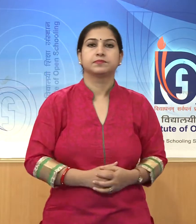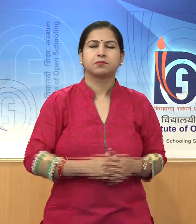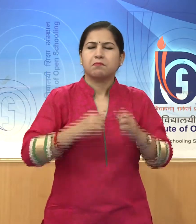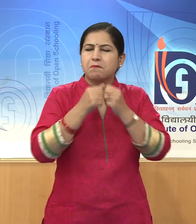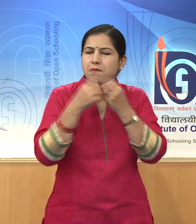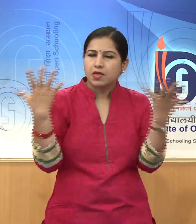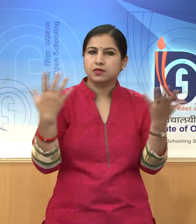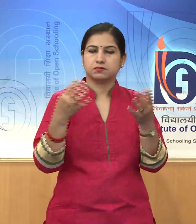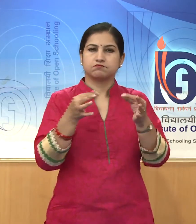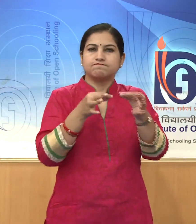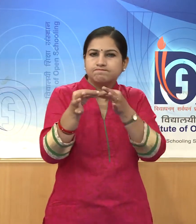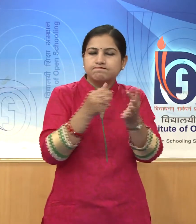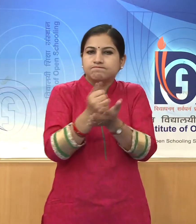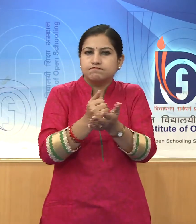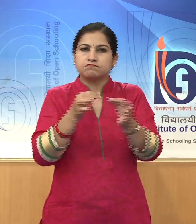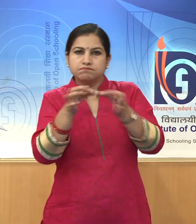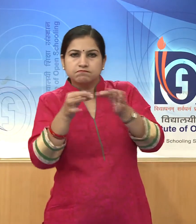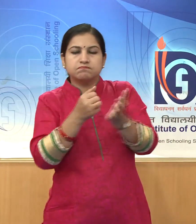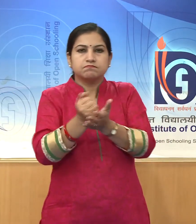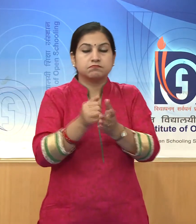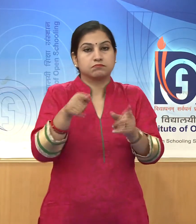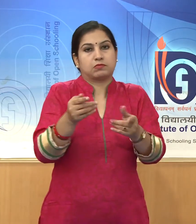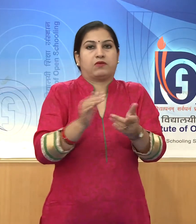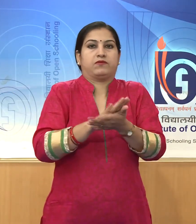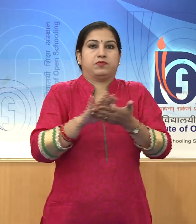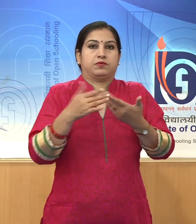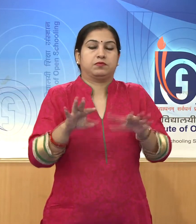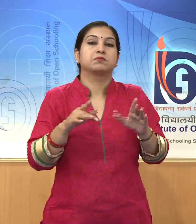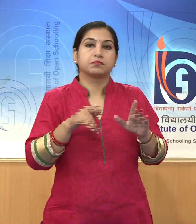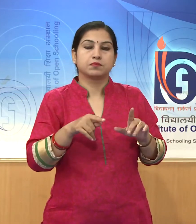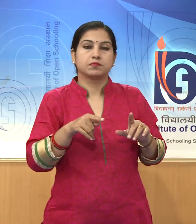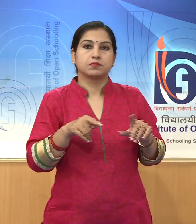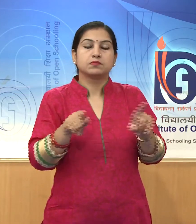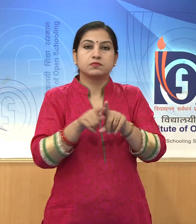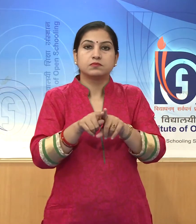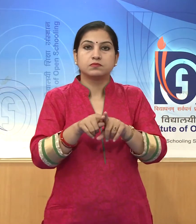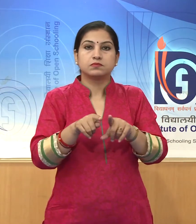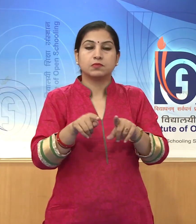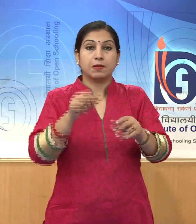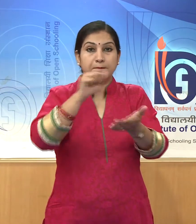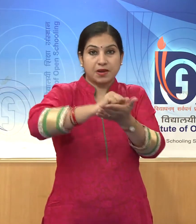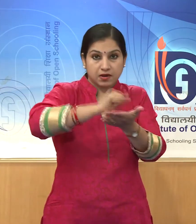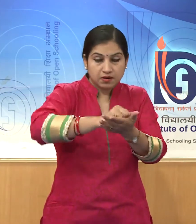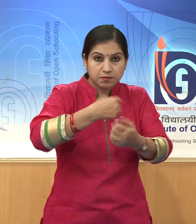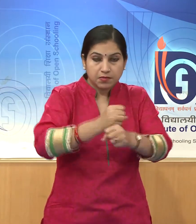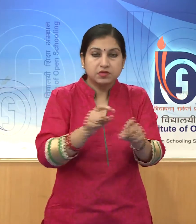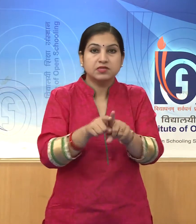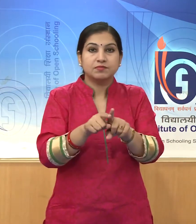Lot of experiments were done. Printmaking like